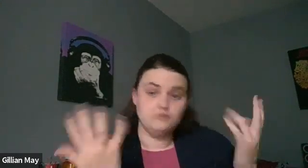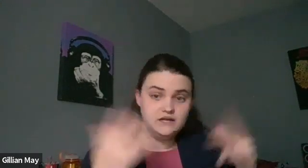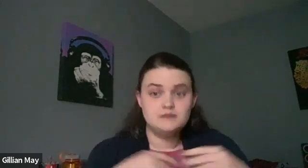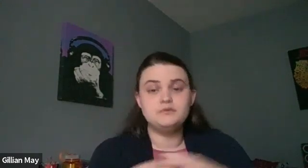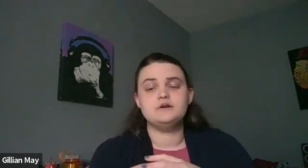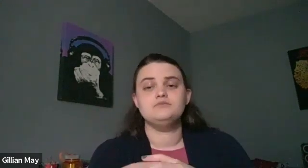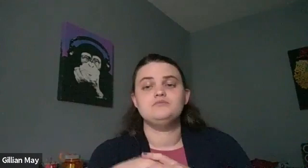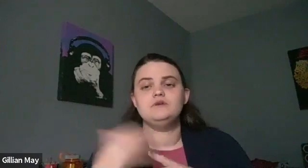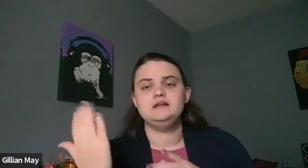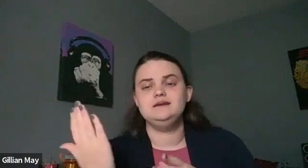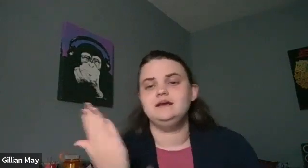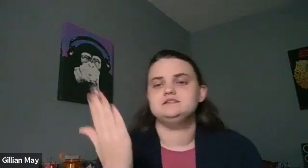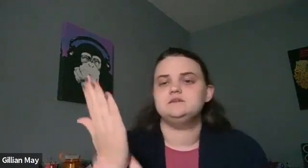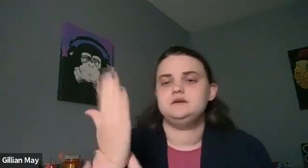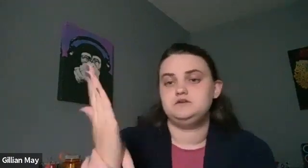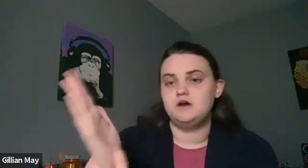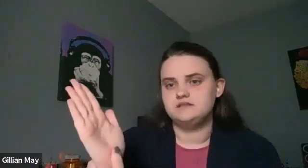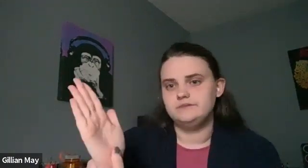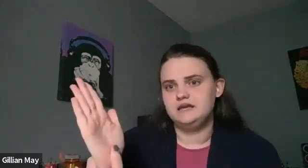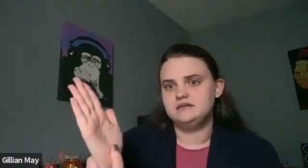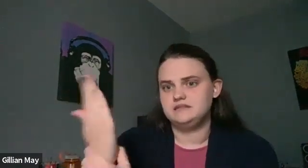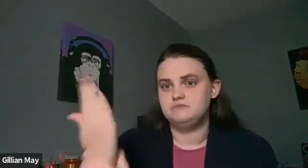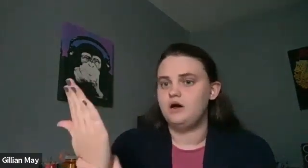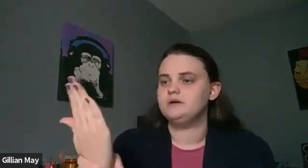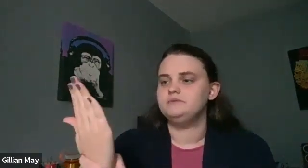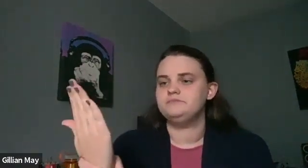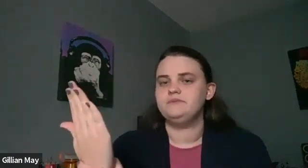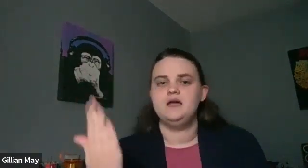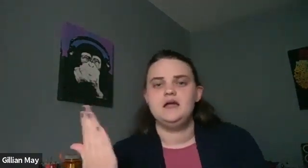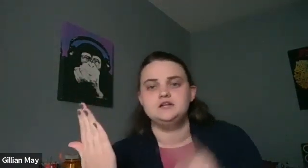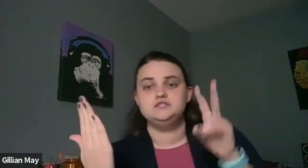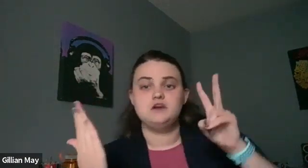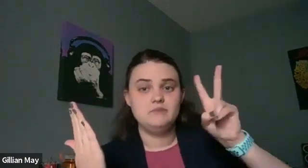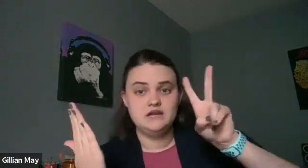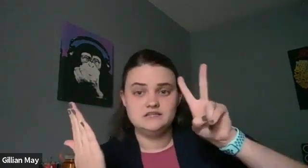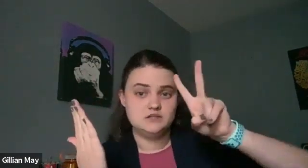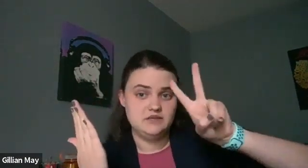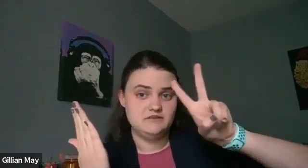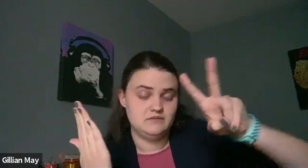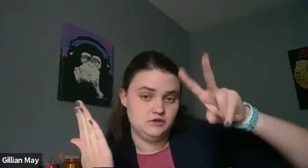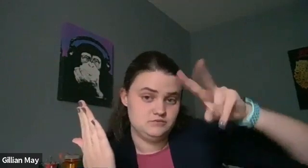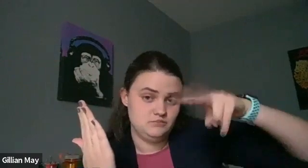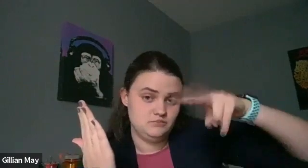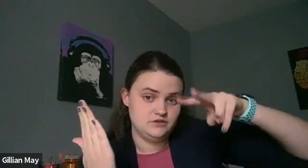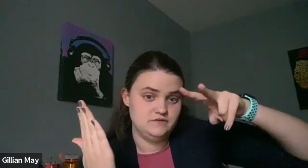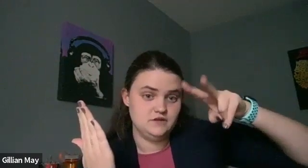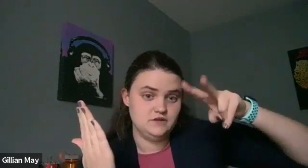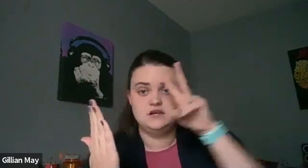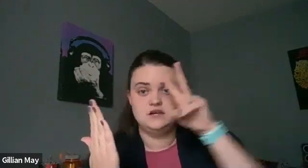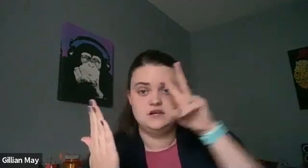reading a book, reading is going to be your non-dominant hand is again palm up. Dominant hand is going to be in like your two fingers, and